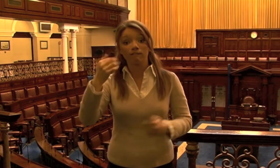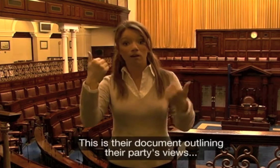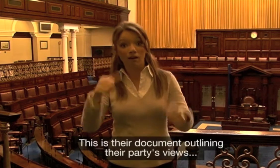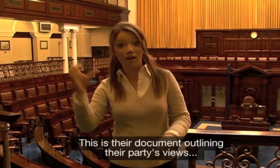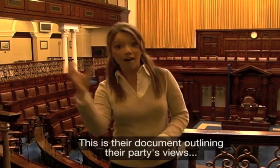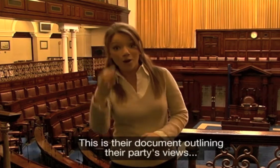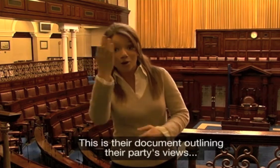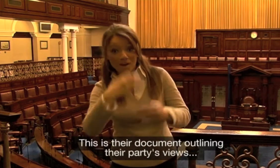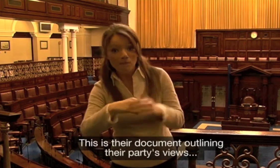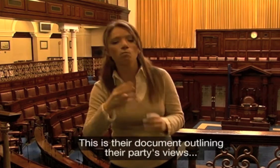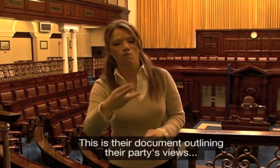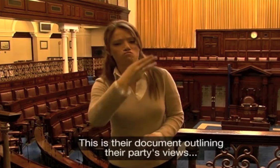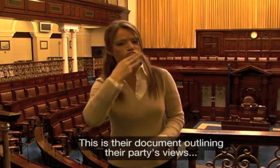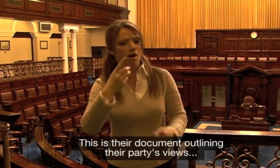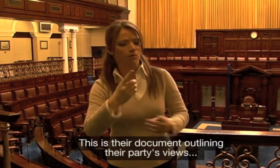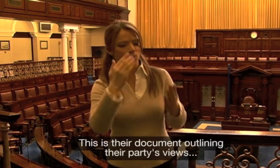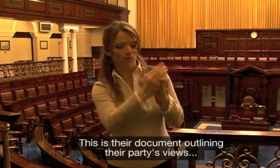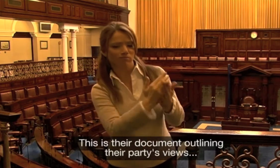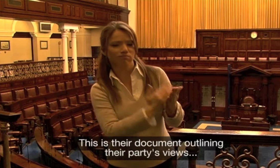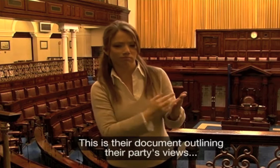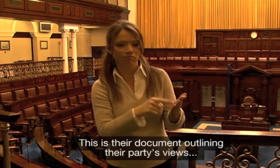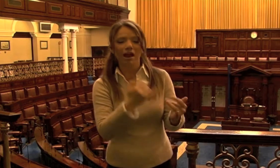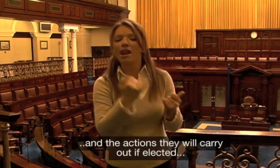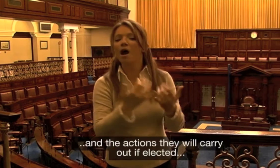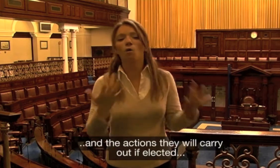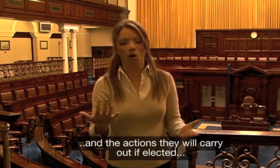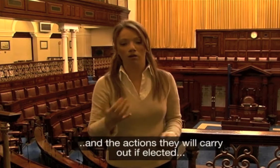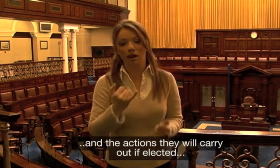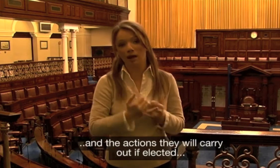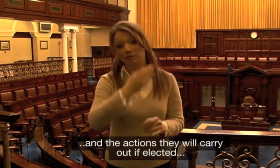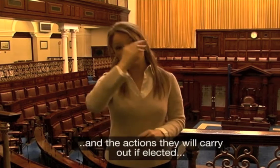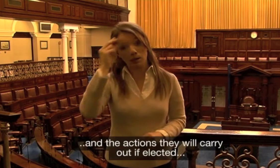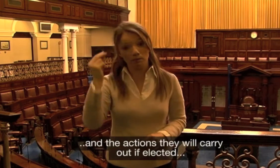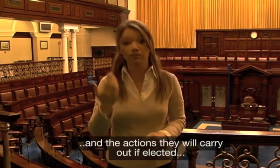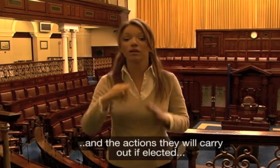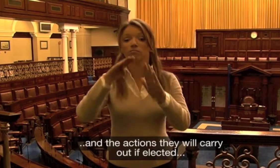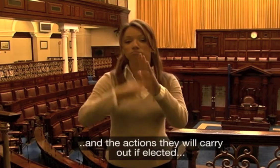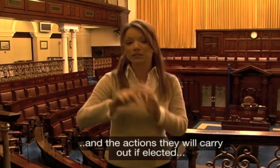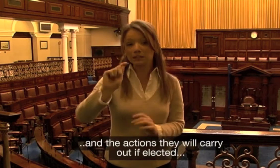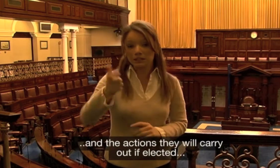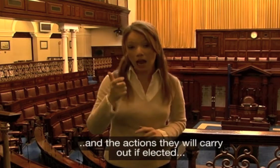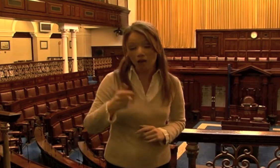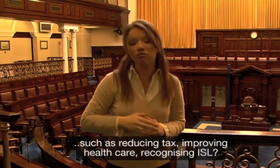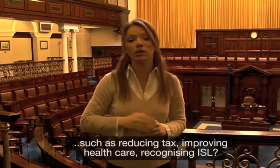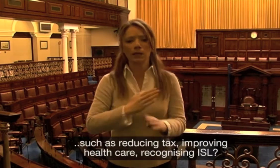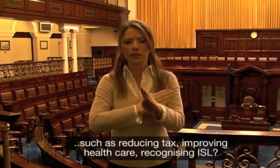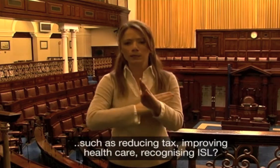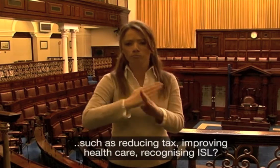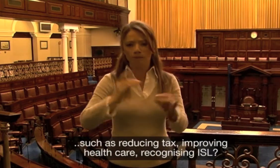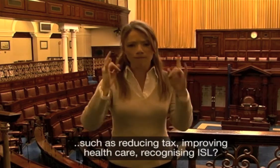This is their document outlining their party's views and the actions they will carry out if elected, such as reducing tax, improving